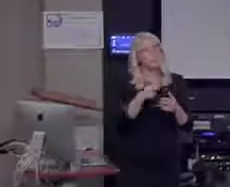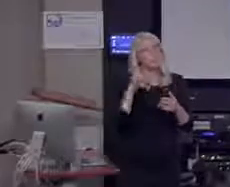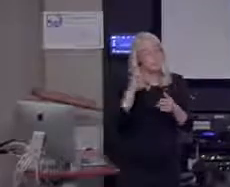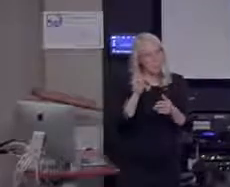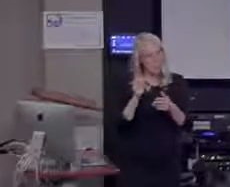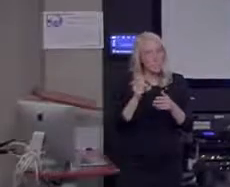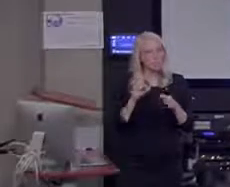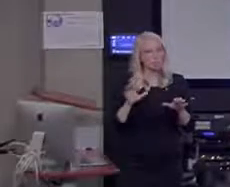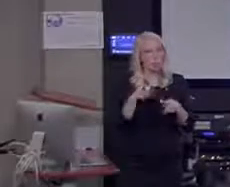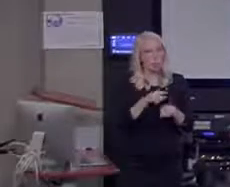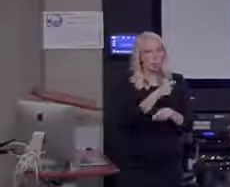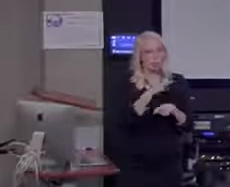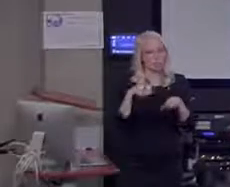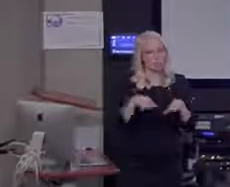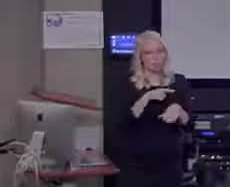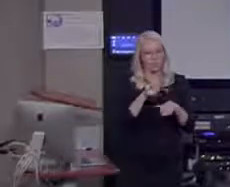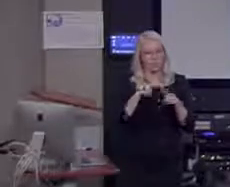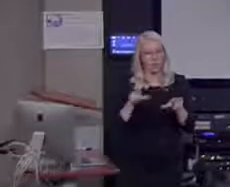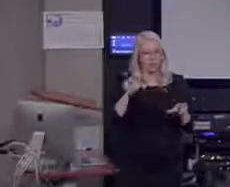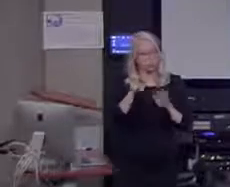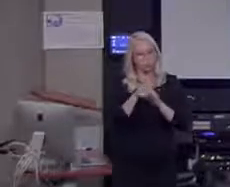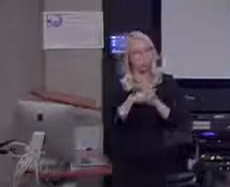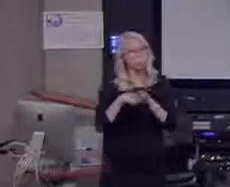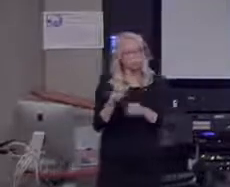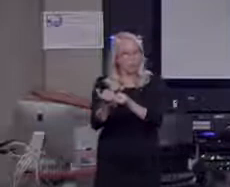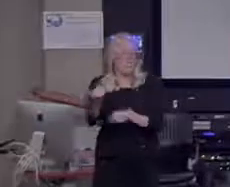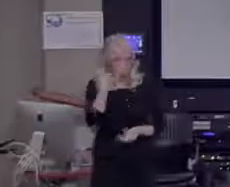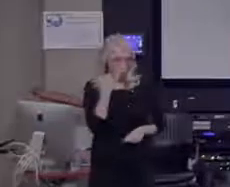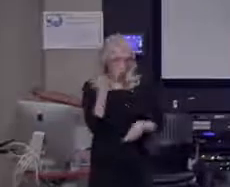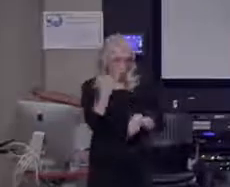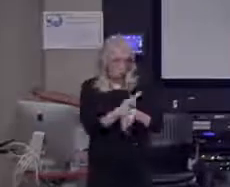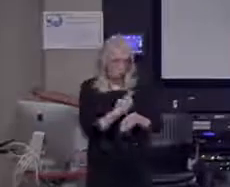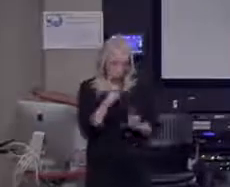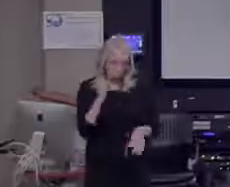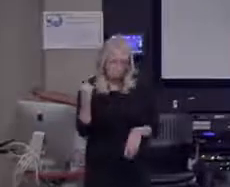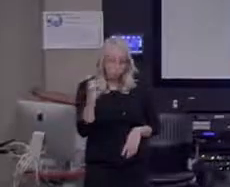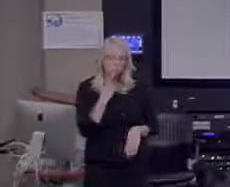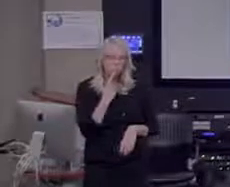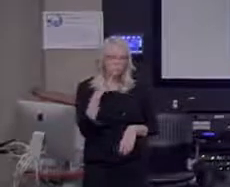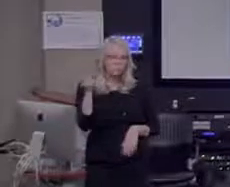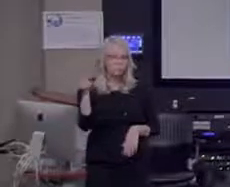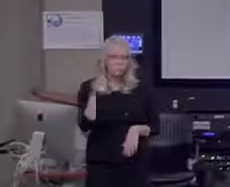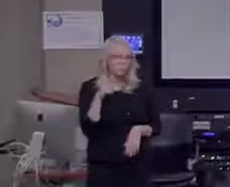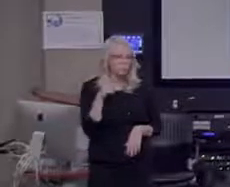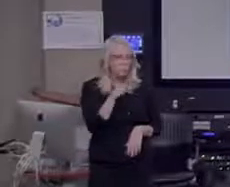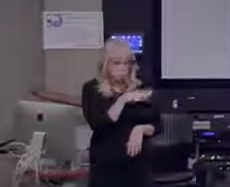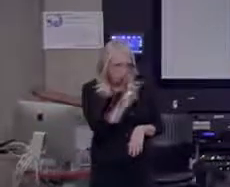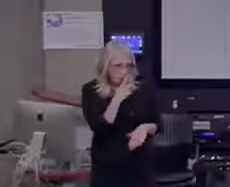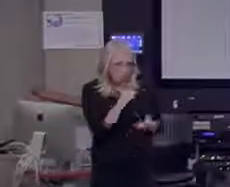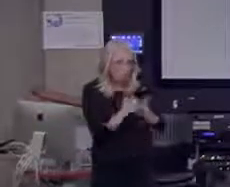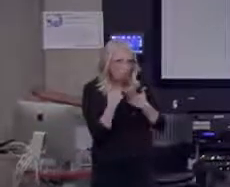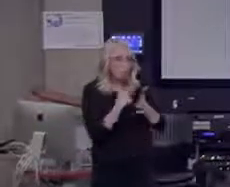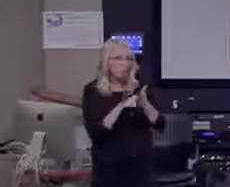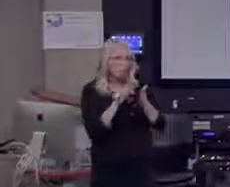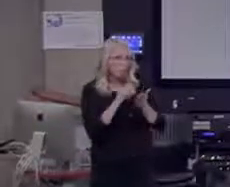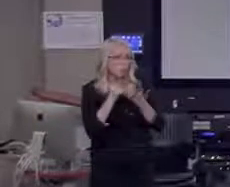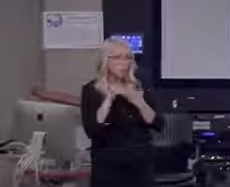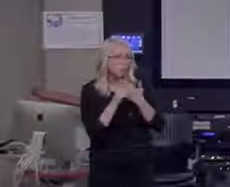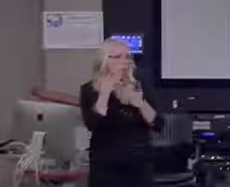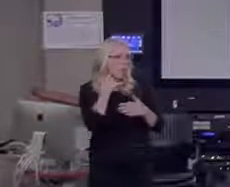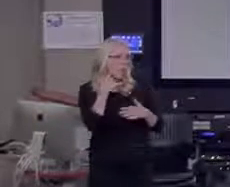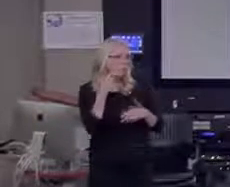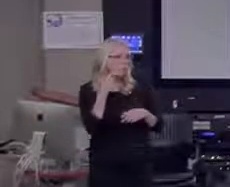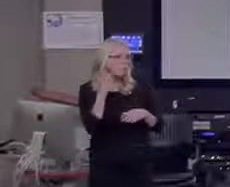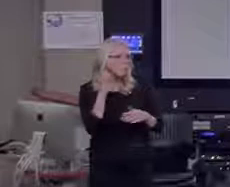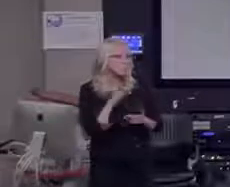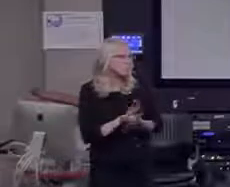language principles is that we got a telephone call one day and somebody said to us, would you help us write the curriculum for the California